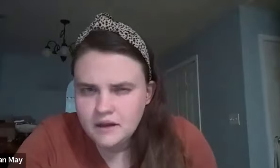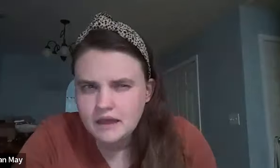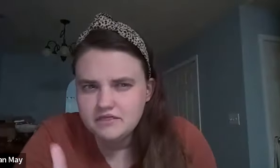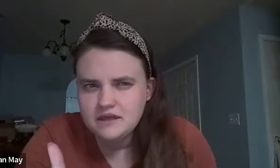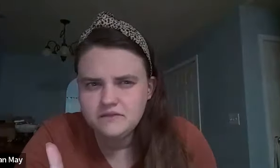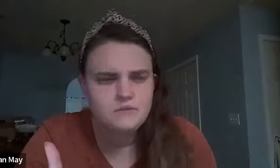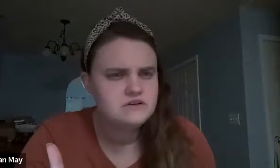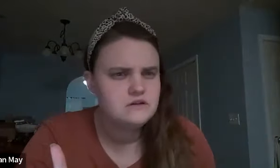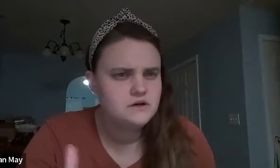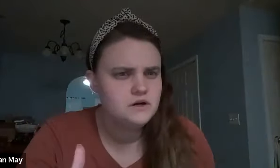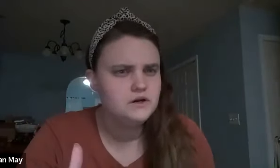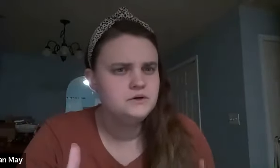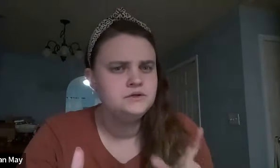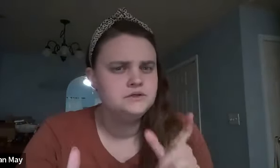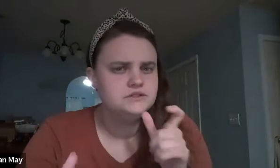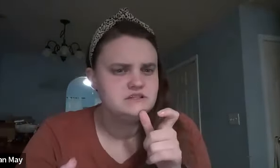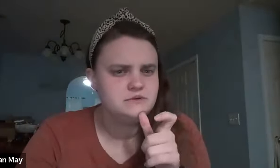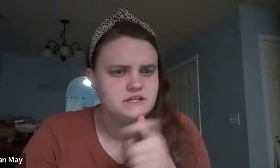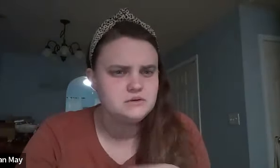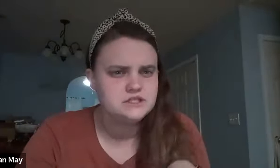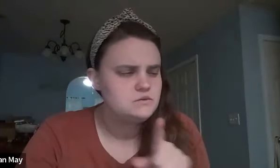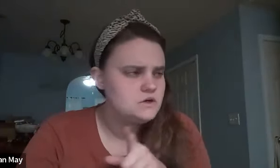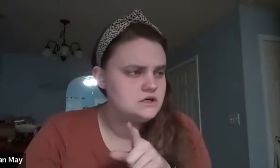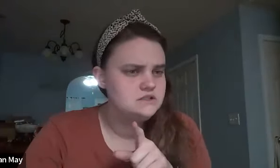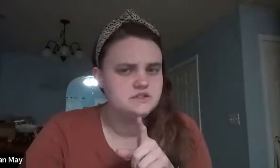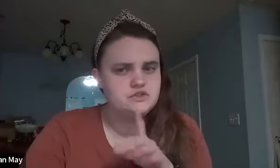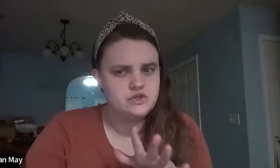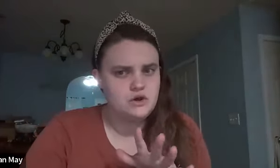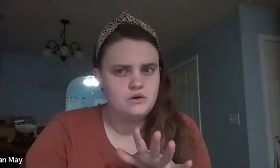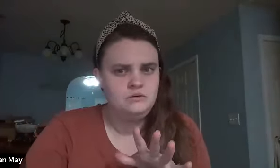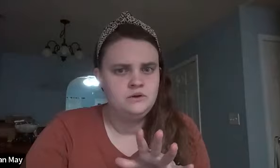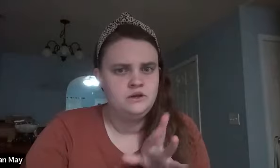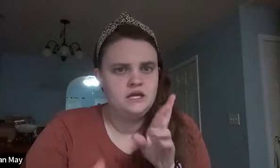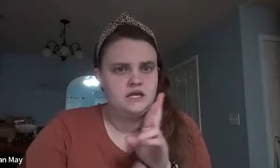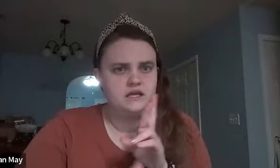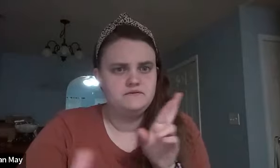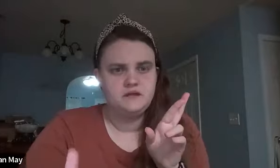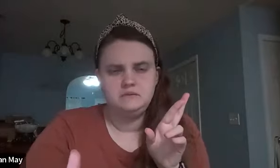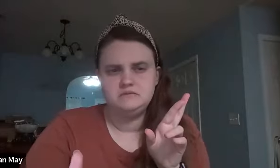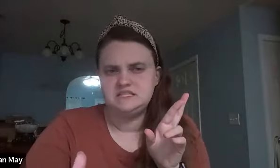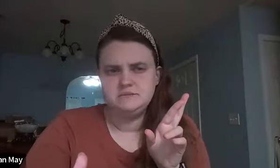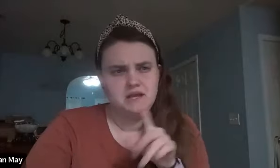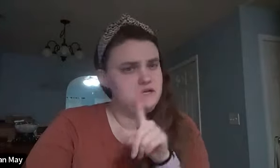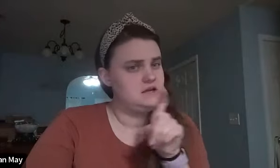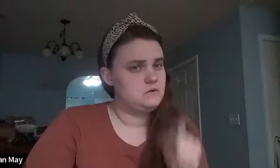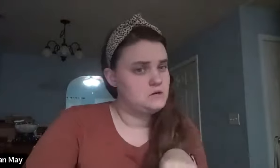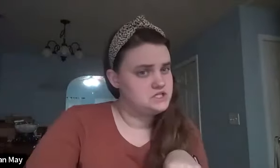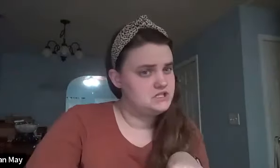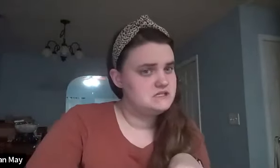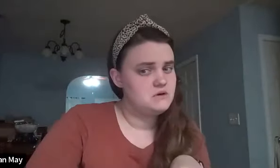I think that was all of our WH question words. So does anybody have any other questions they want to